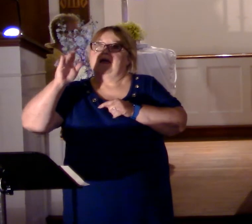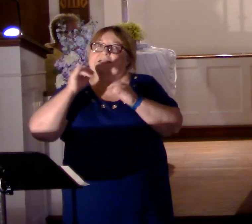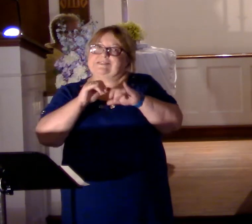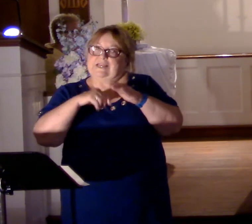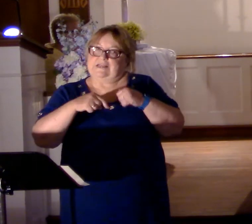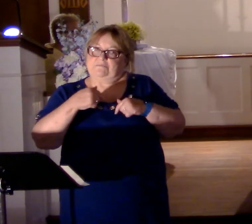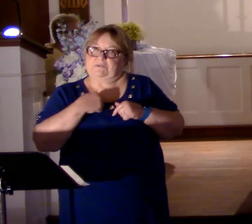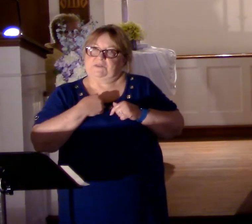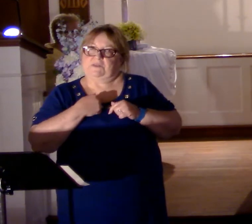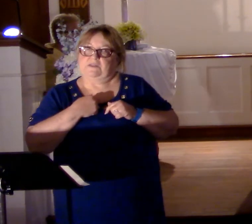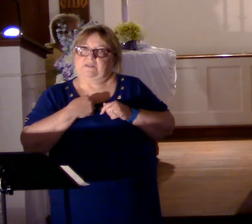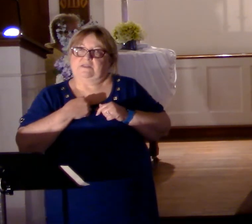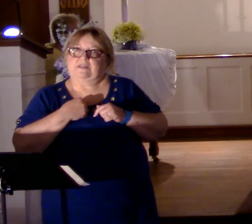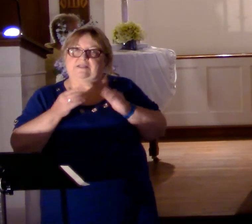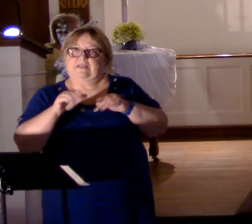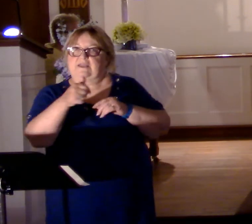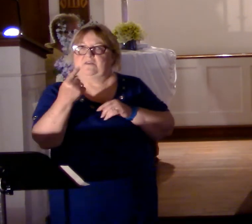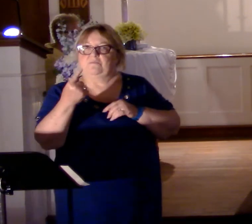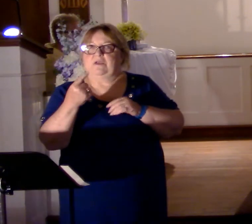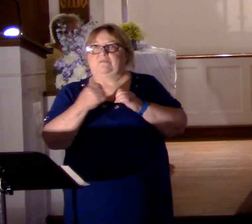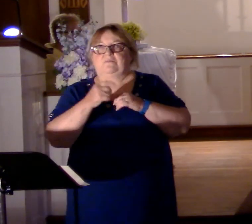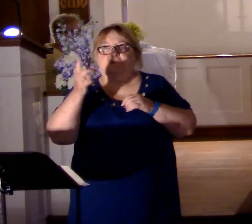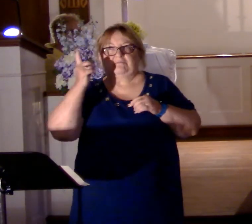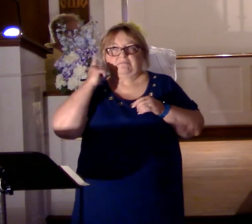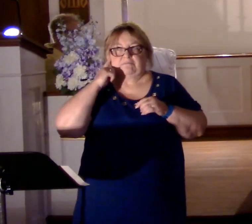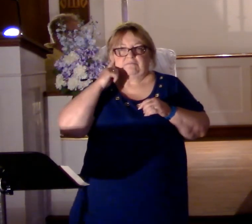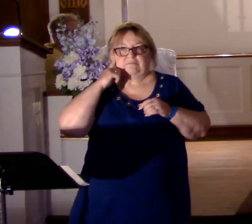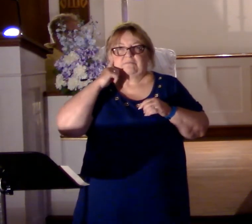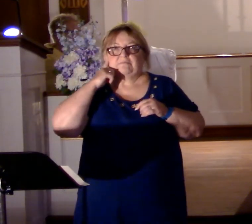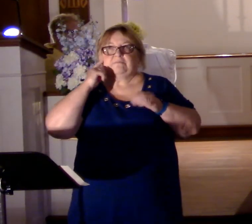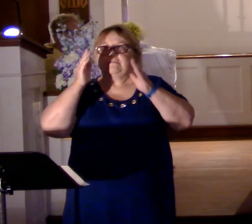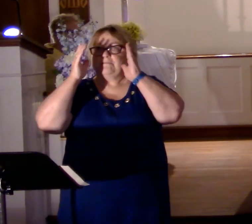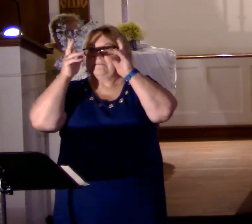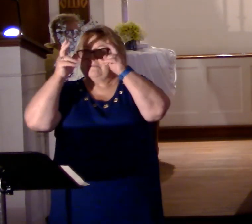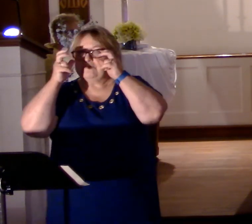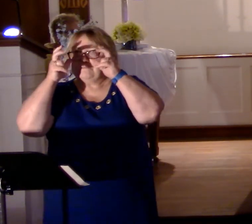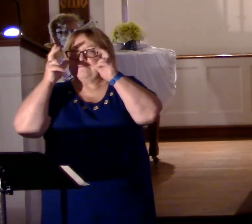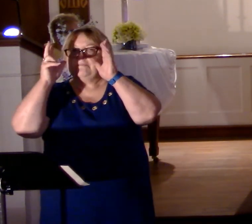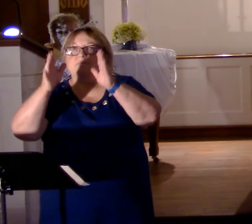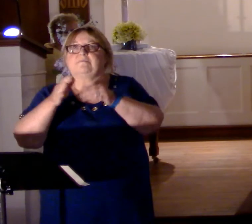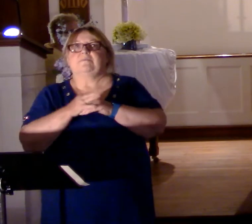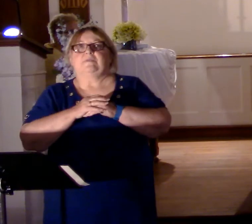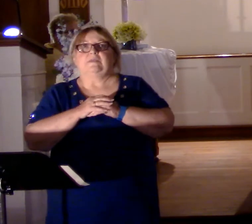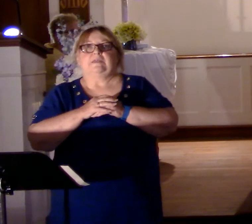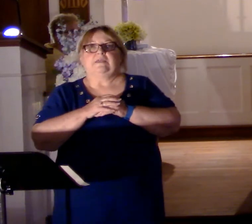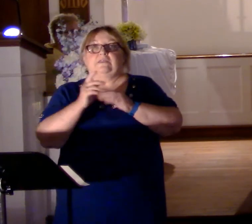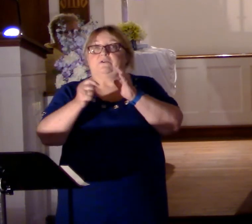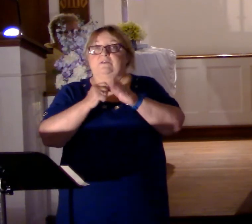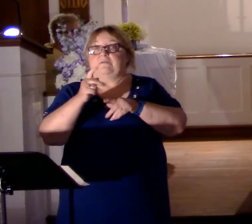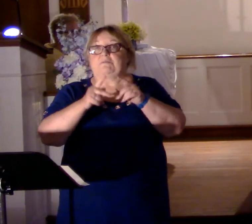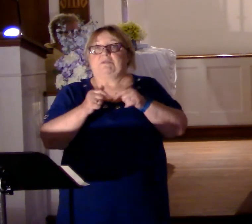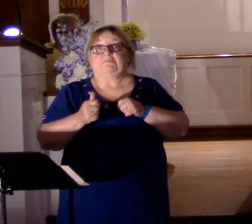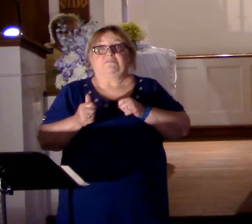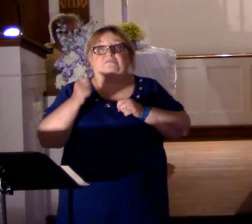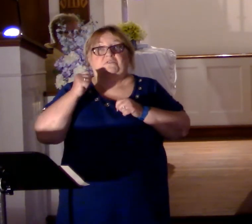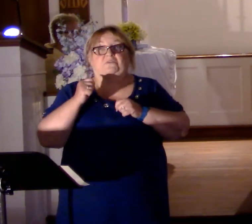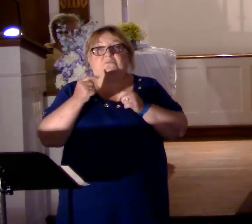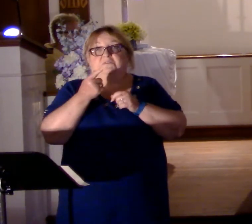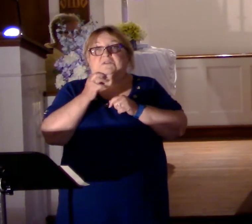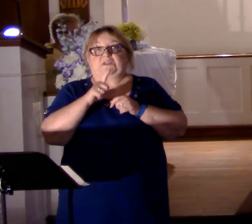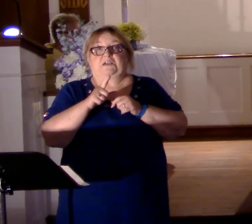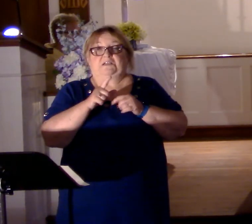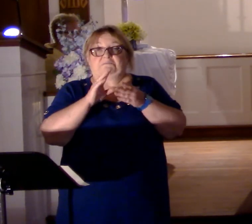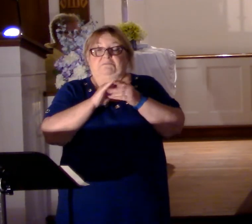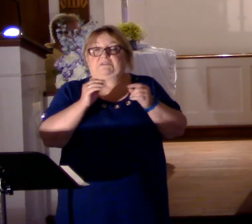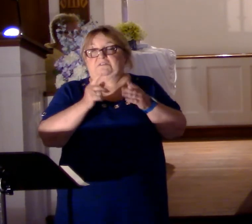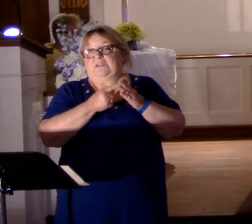me. Let anyone with ears listen. There are times when people refuse the gospel message,